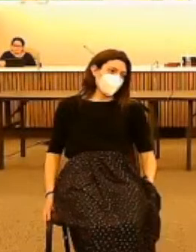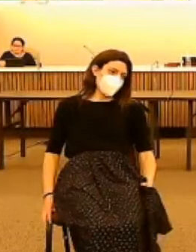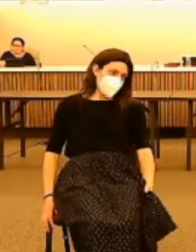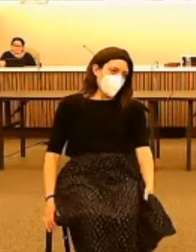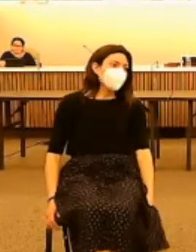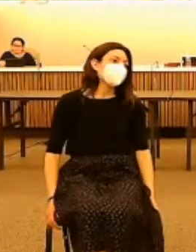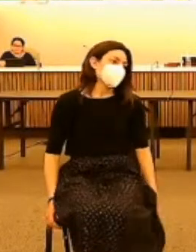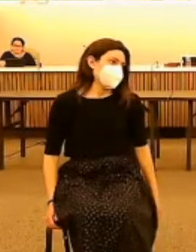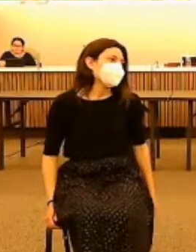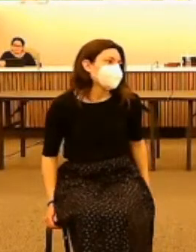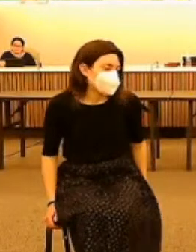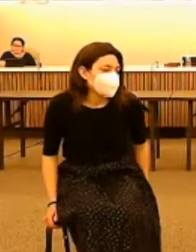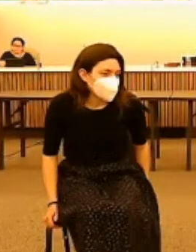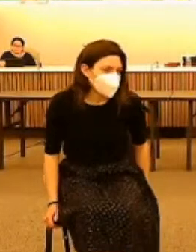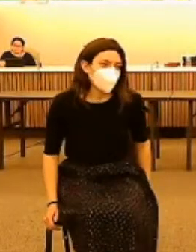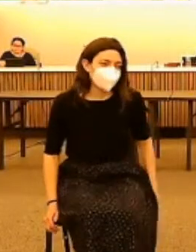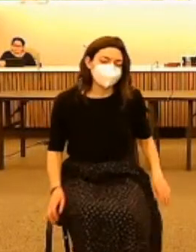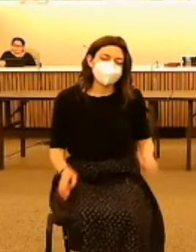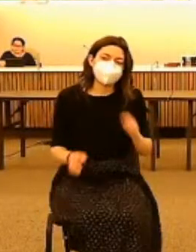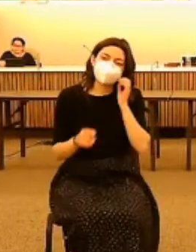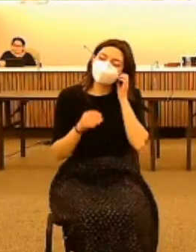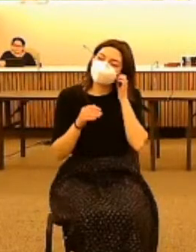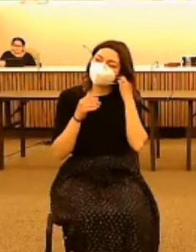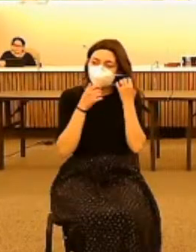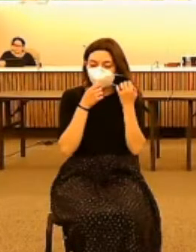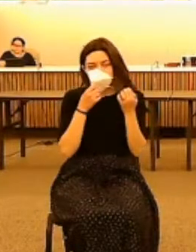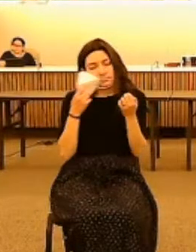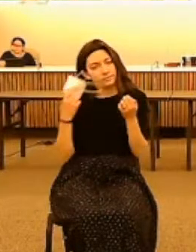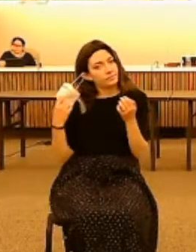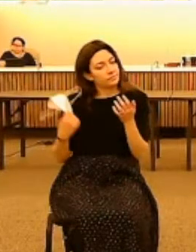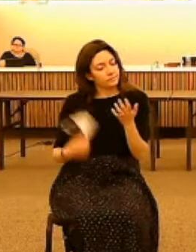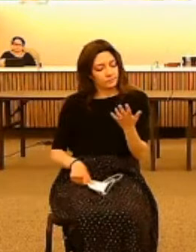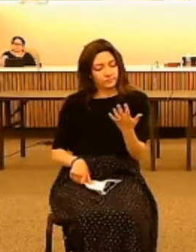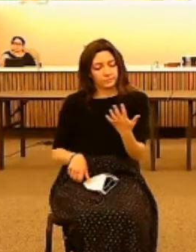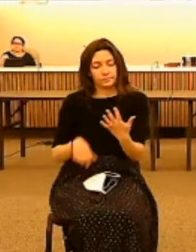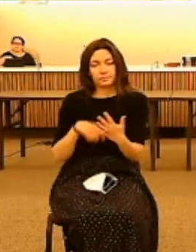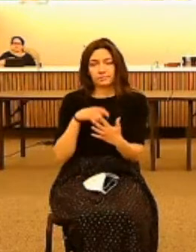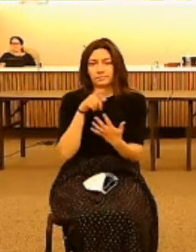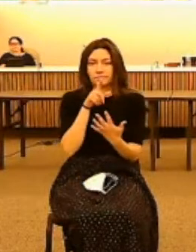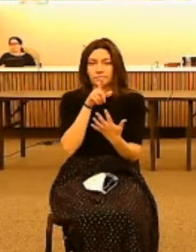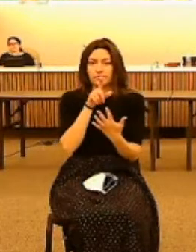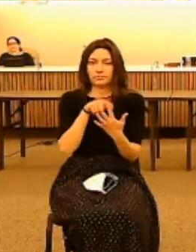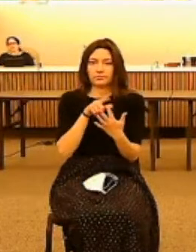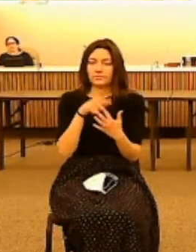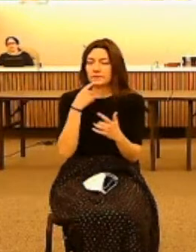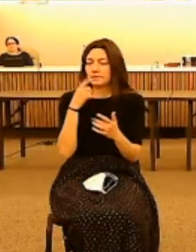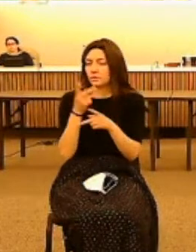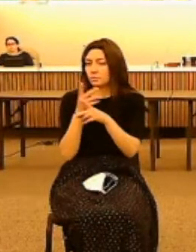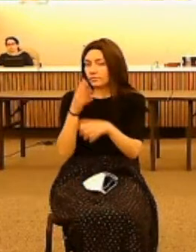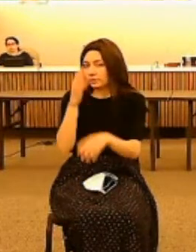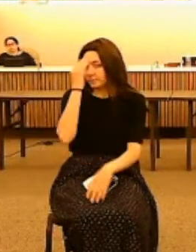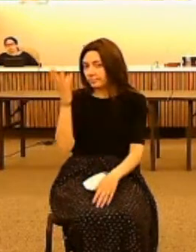All right, we're good. Mr. Supervisor, I have resolution number